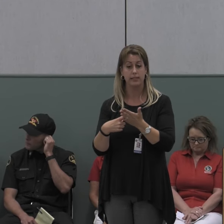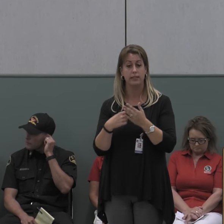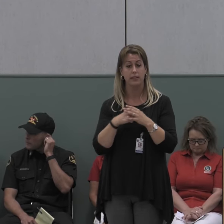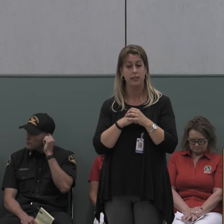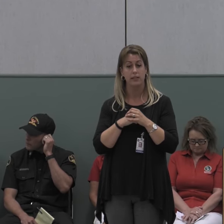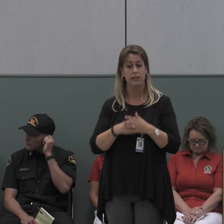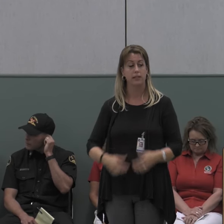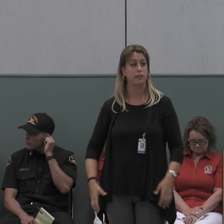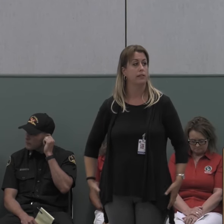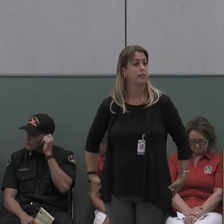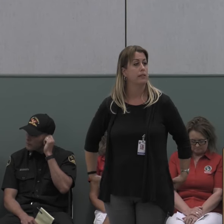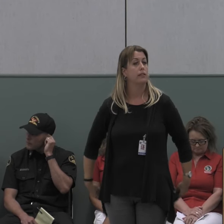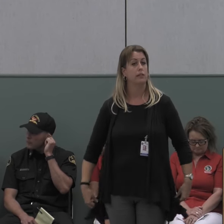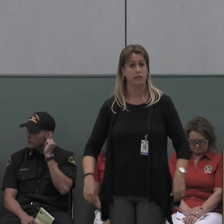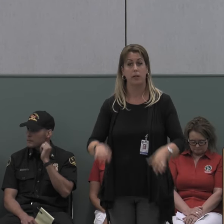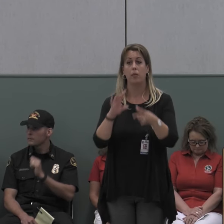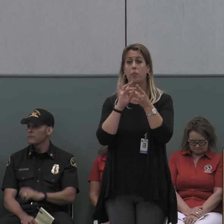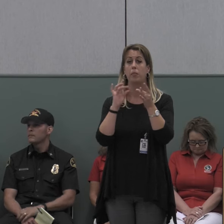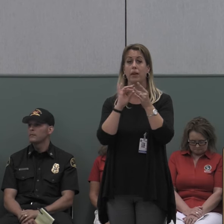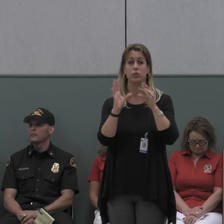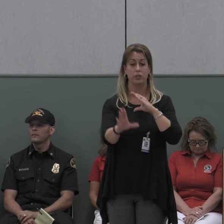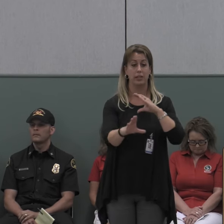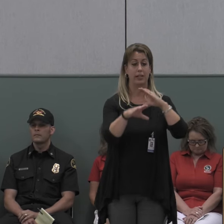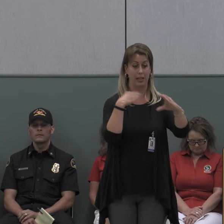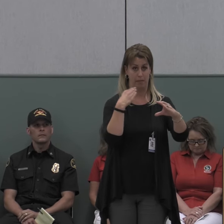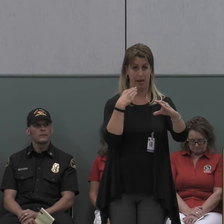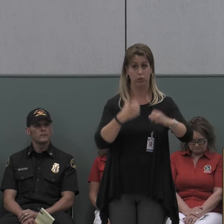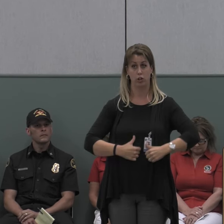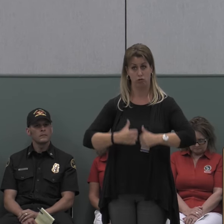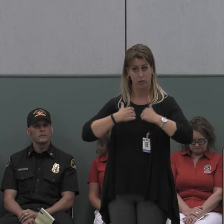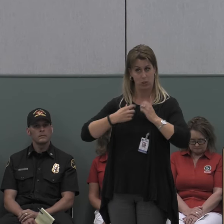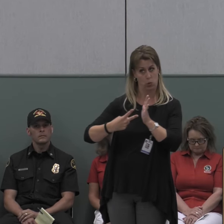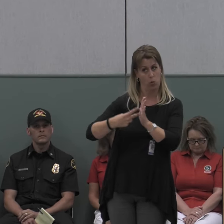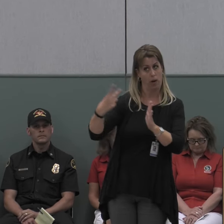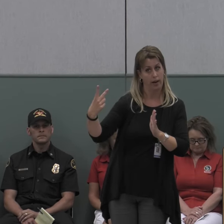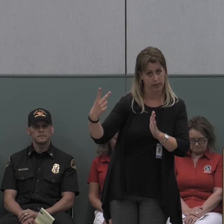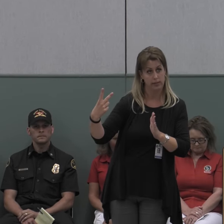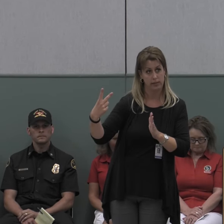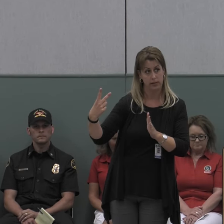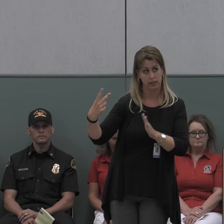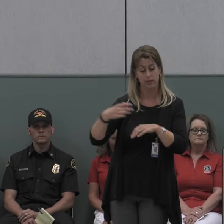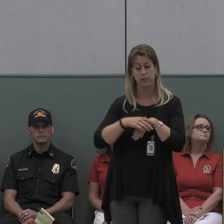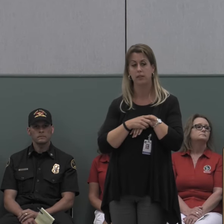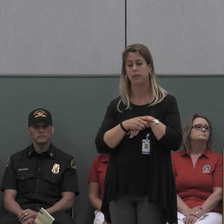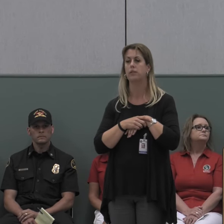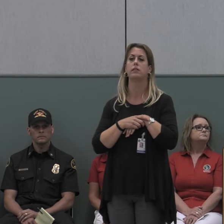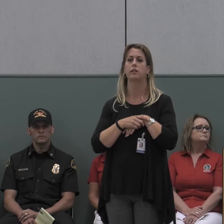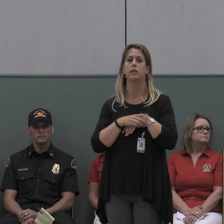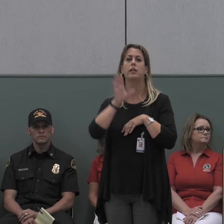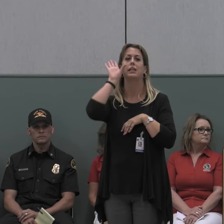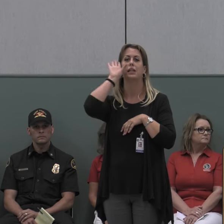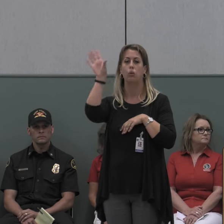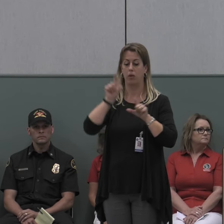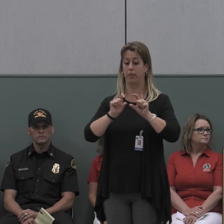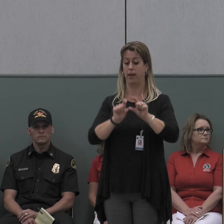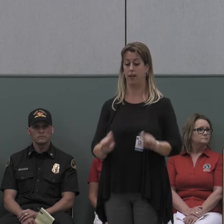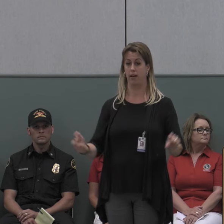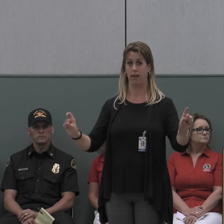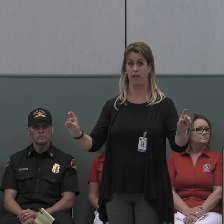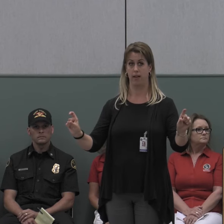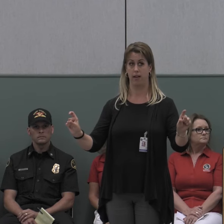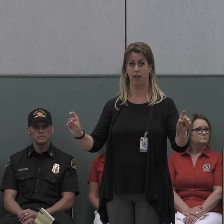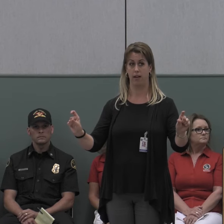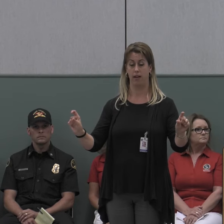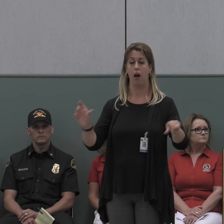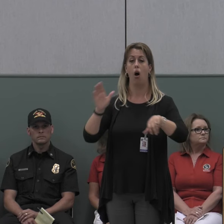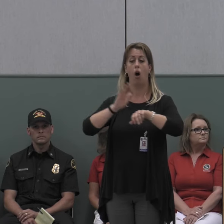email in. They've mentioned the email address twice. Okay. So, and it's in the press release, and it's on the